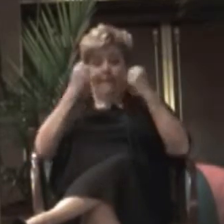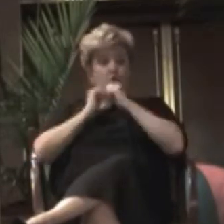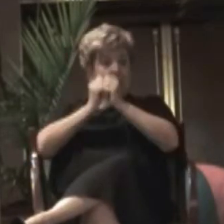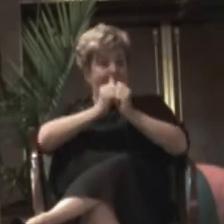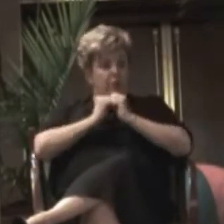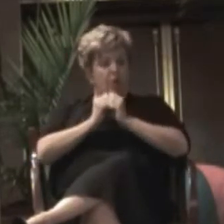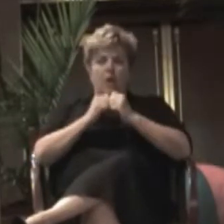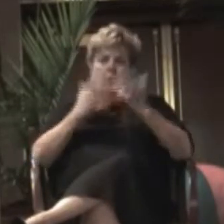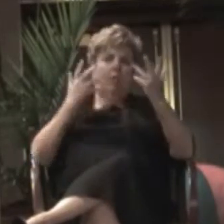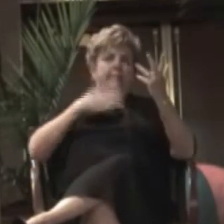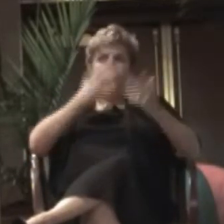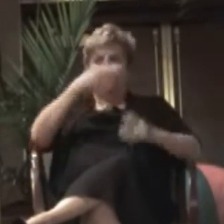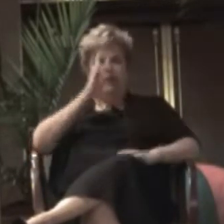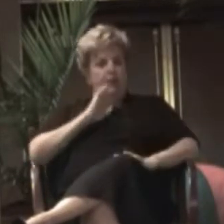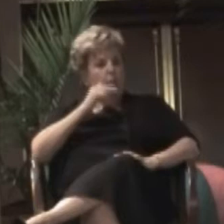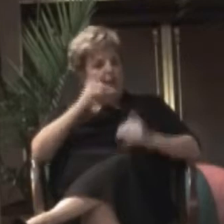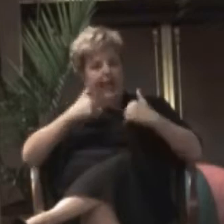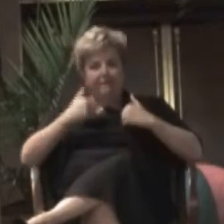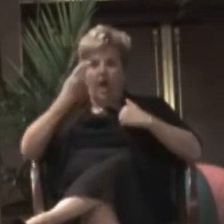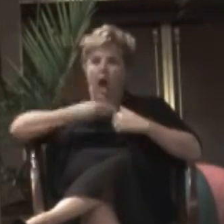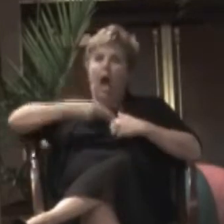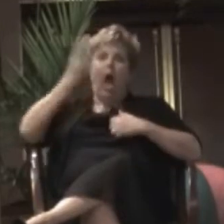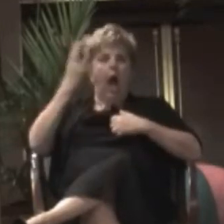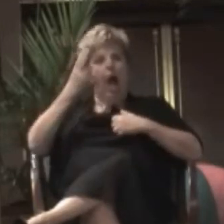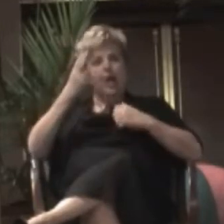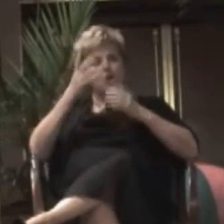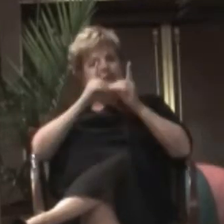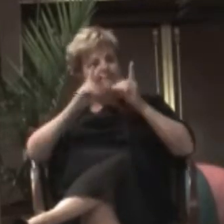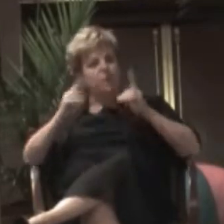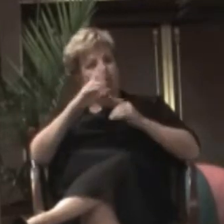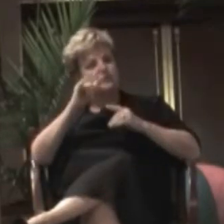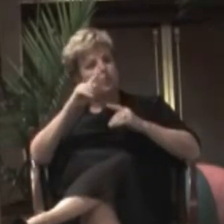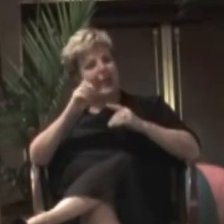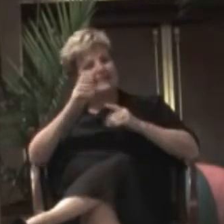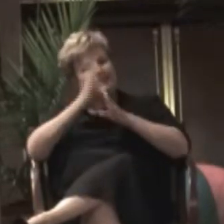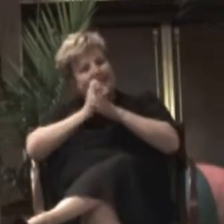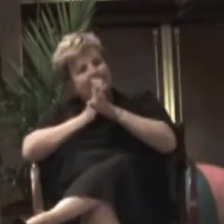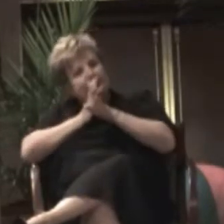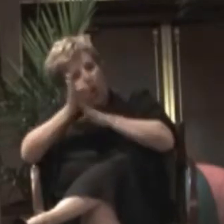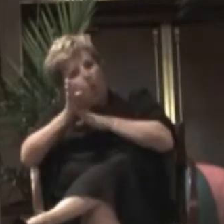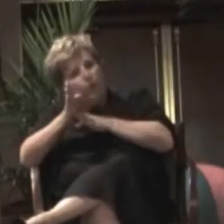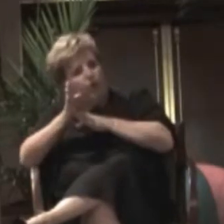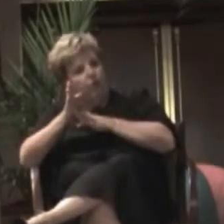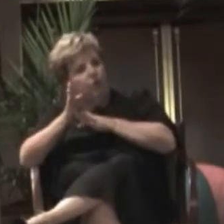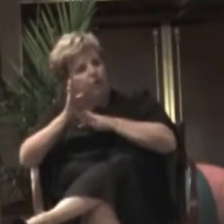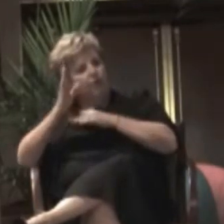higher divorce rate sober than we do drunk. And so there's something troubling about that whole thing.